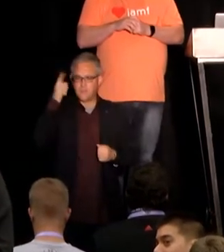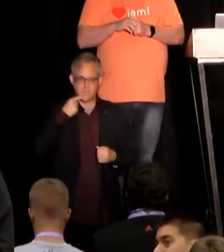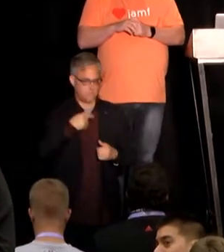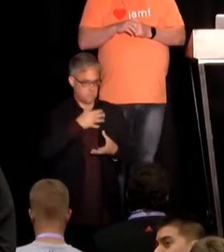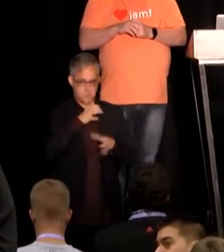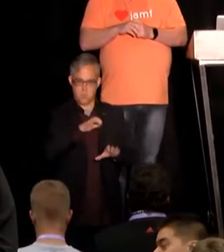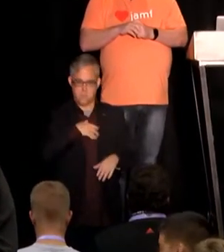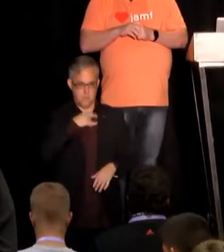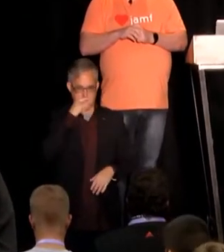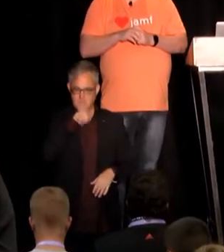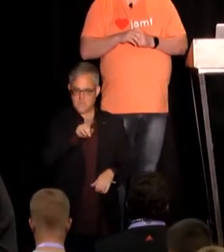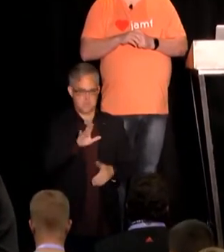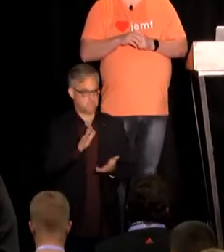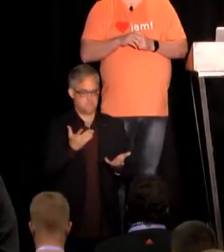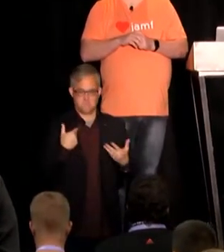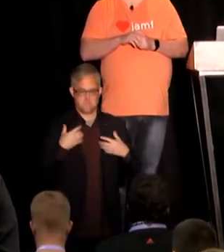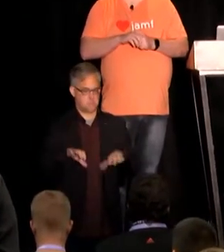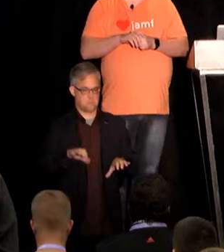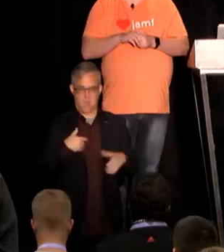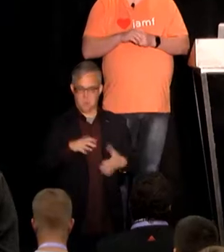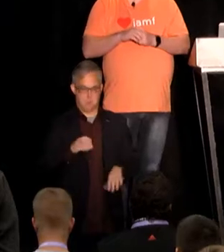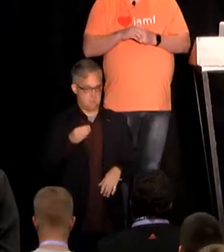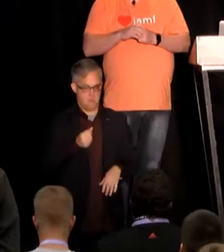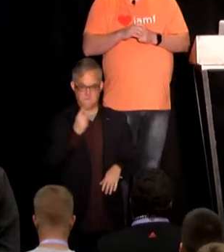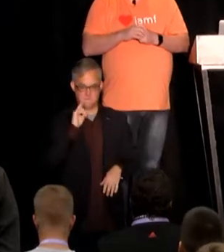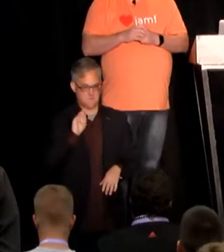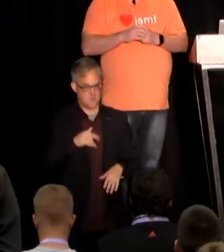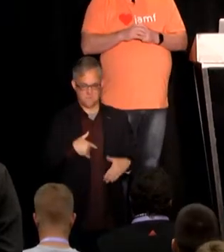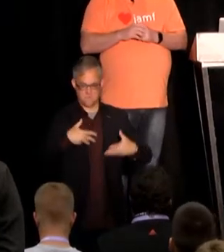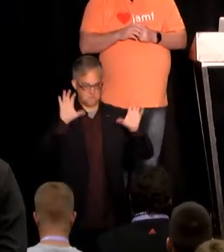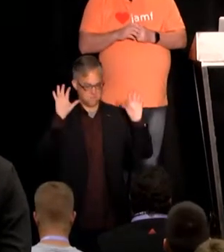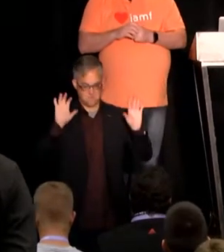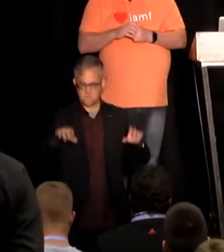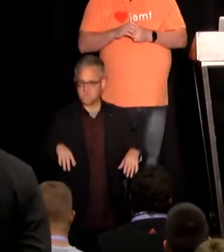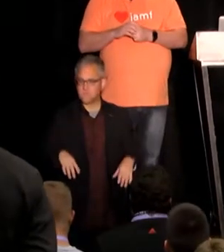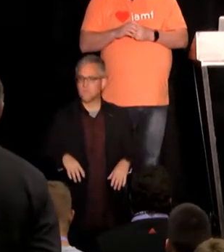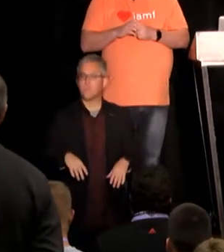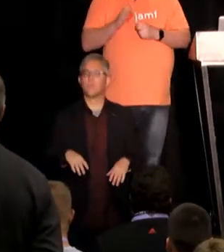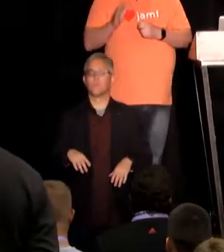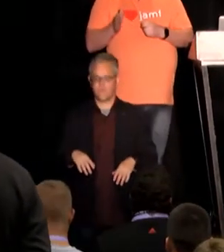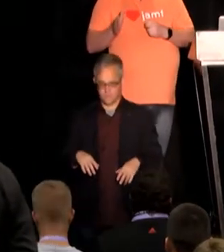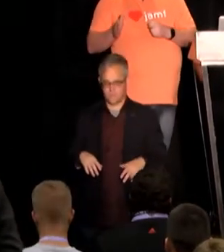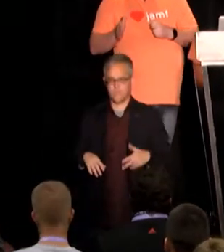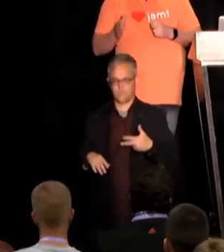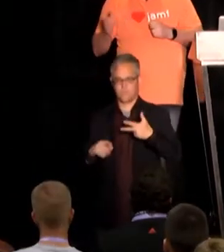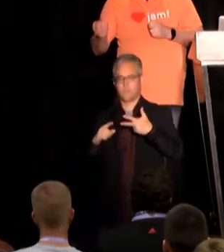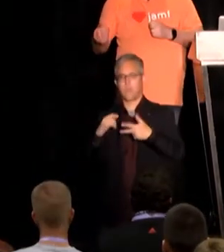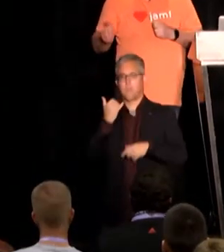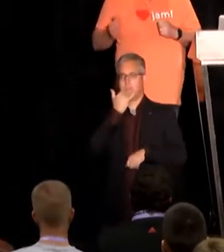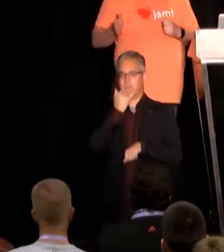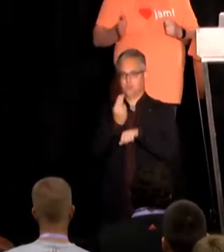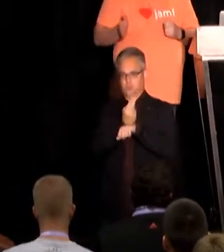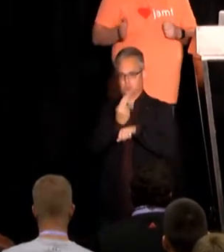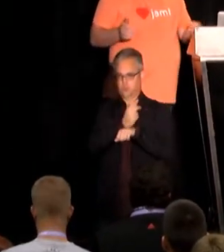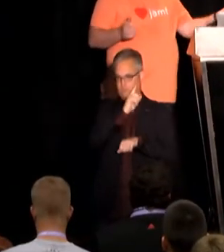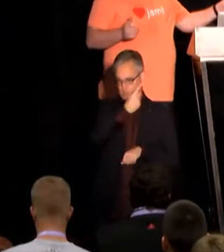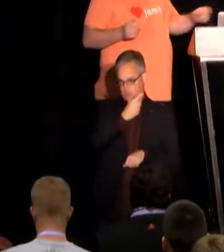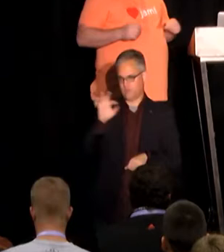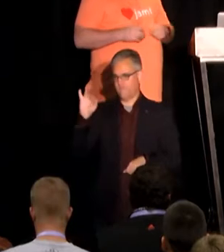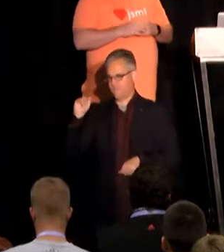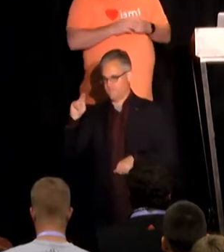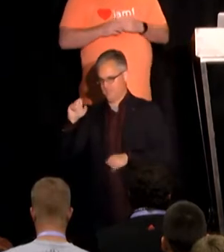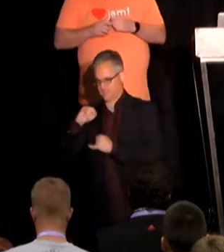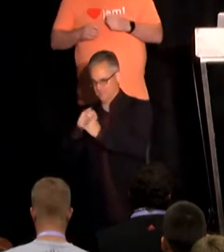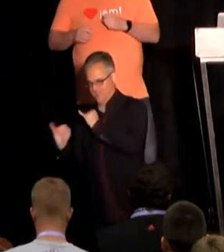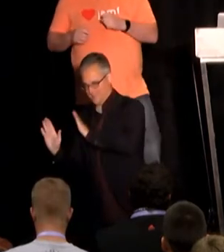for me. Taking this because I don't want to pay any fines? Yep. So I will start with misuse and we'll end on fines. So don't let me forget